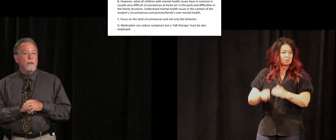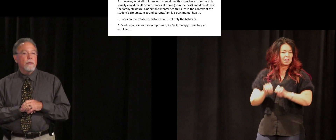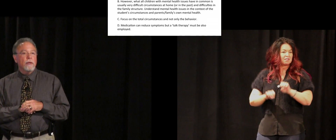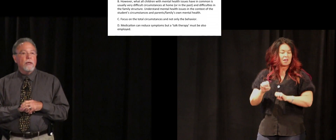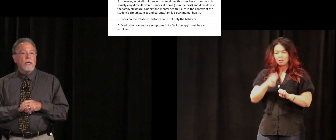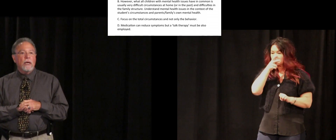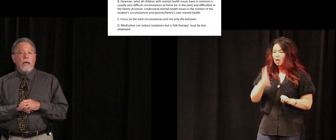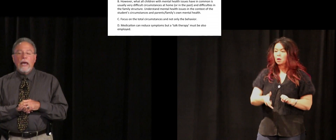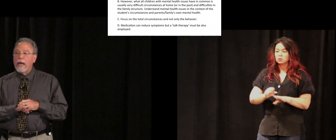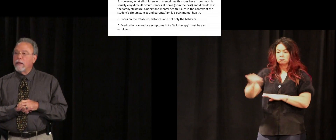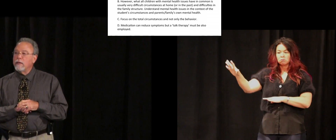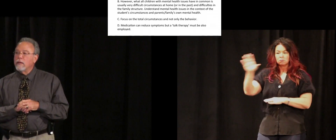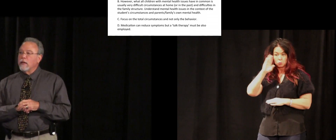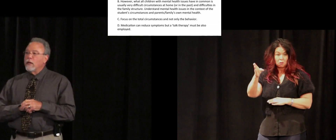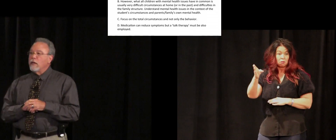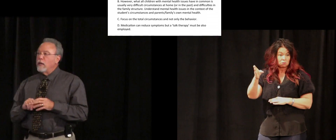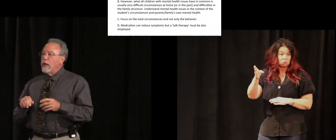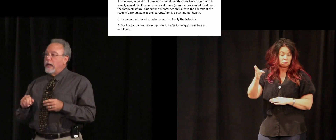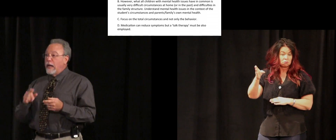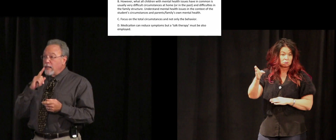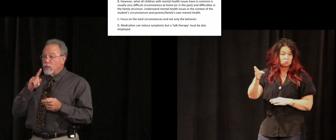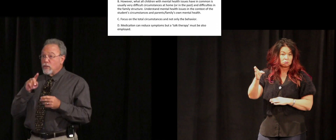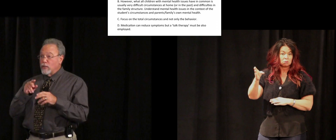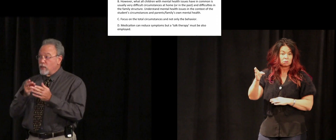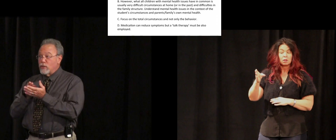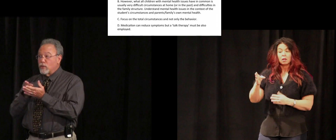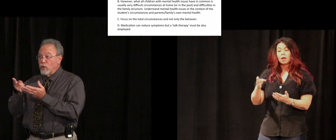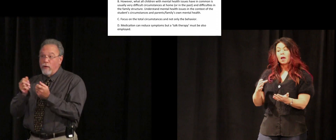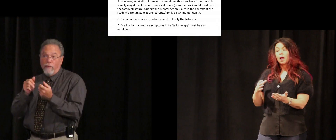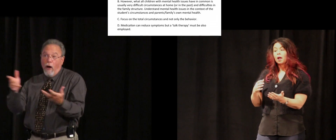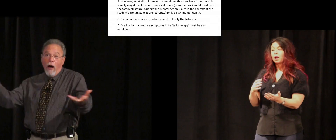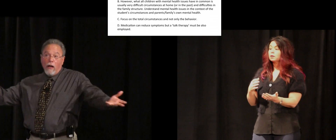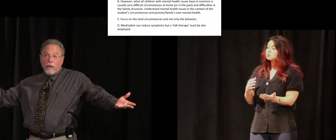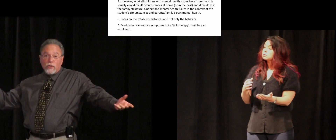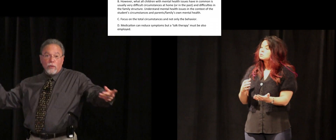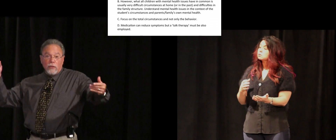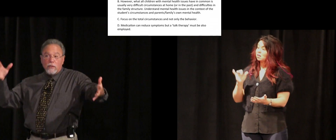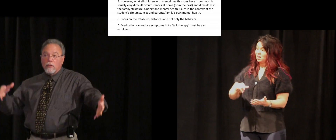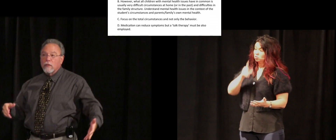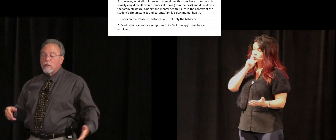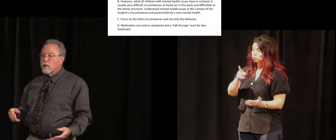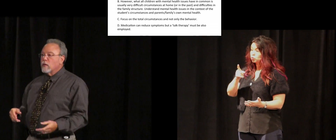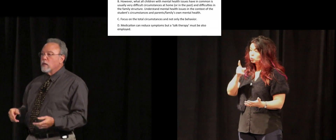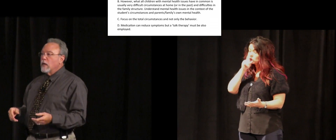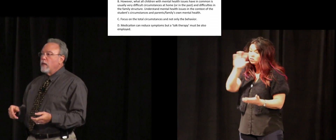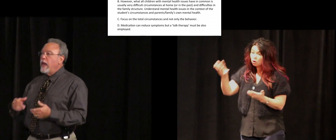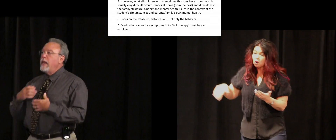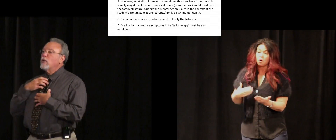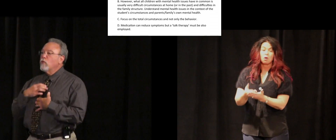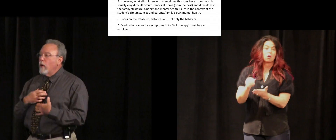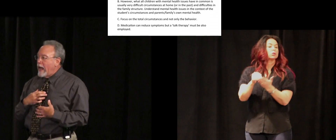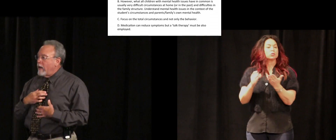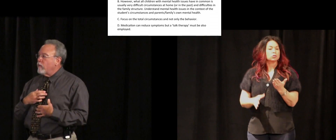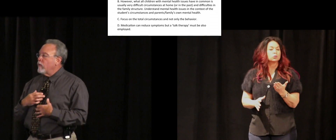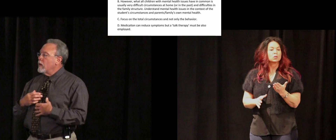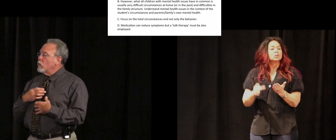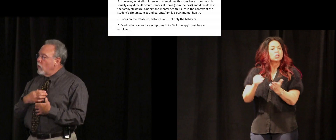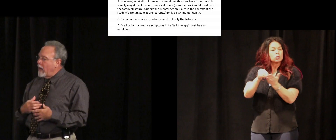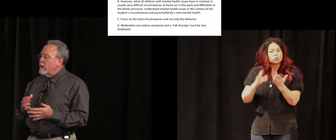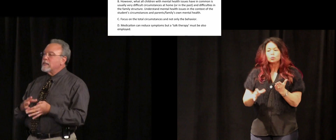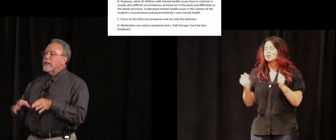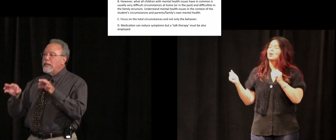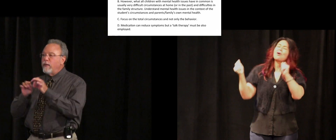mother, if you're smart enough, you won't feel those feelings. If you use your brain and think your way through it,